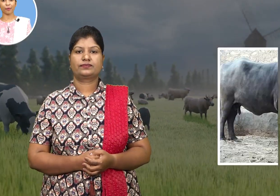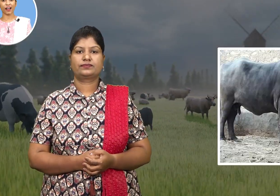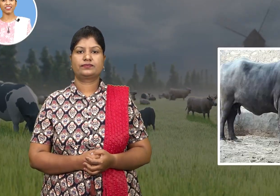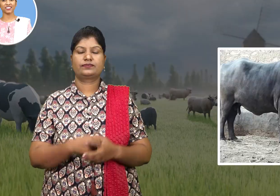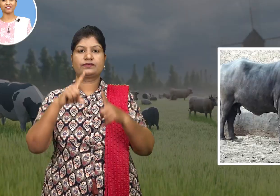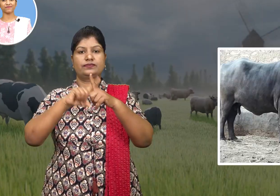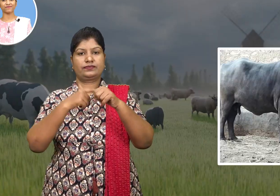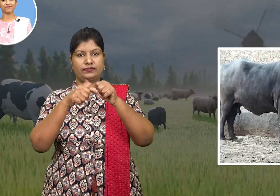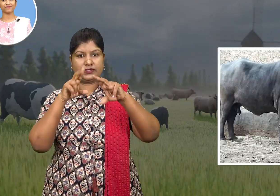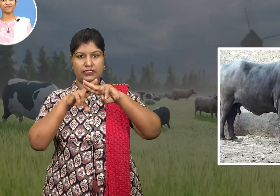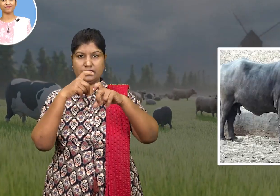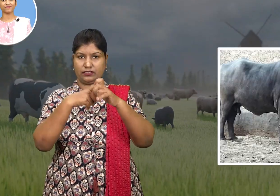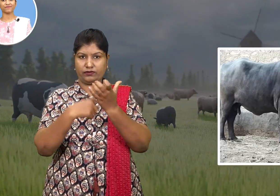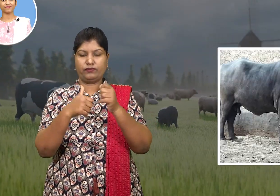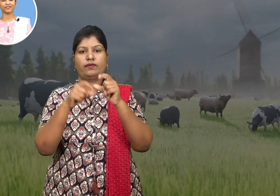Safrabad,